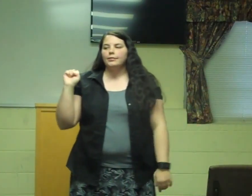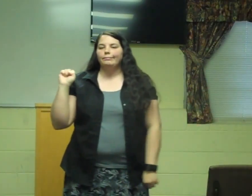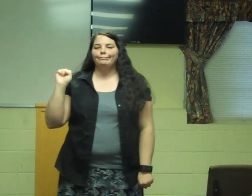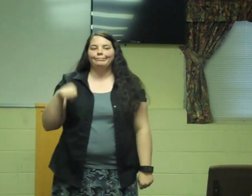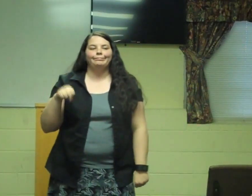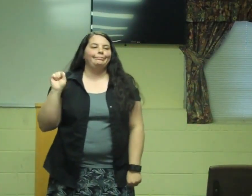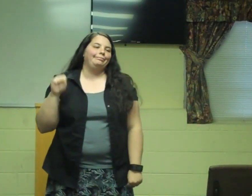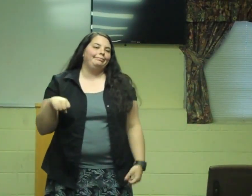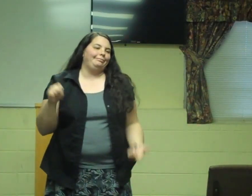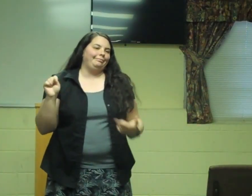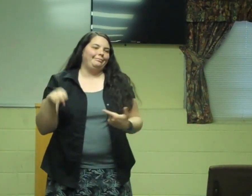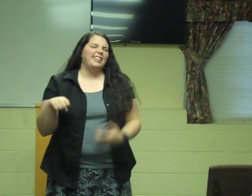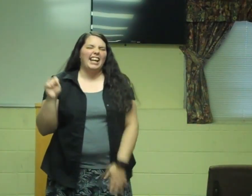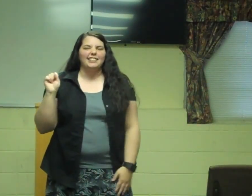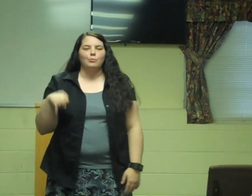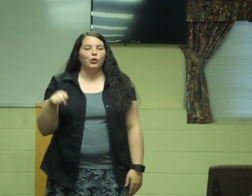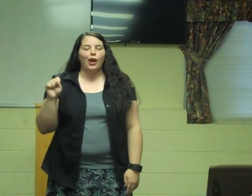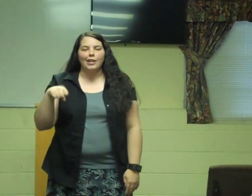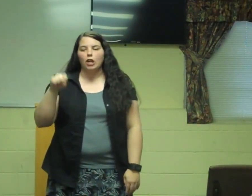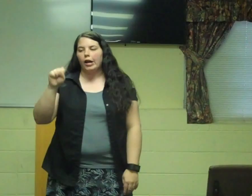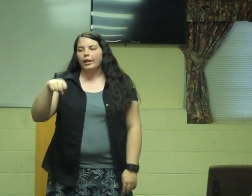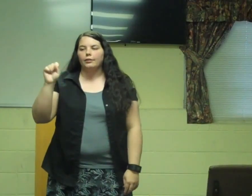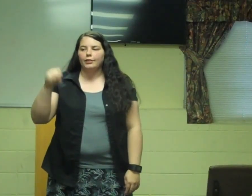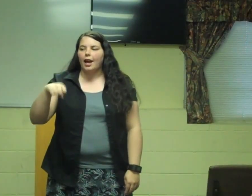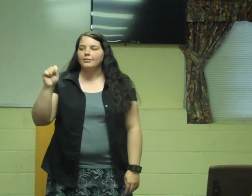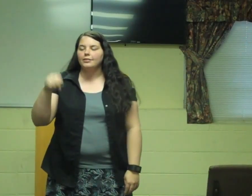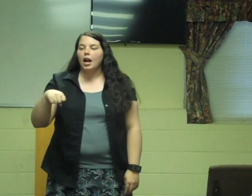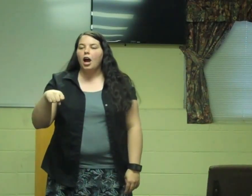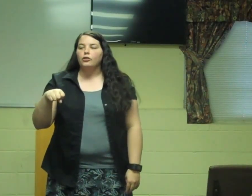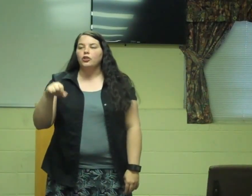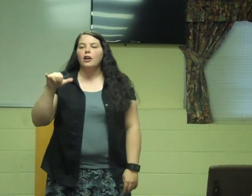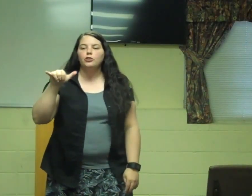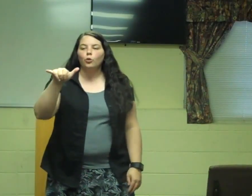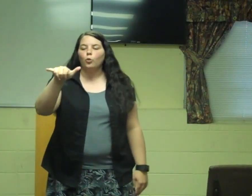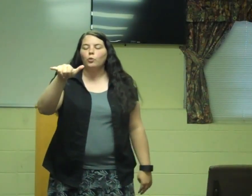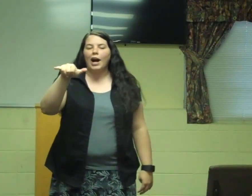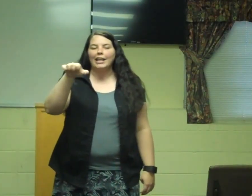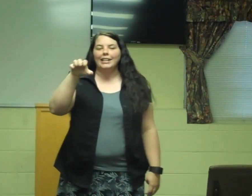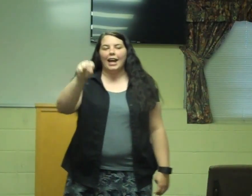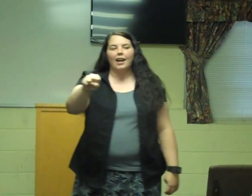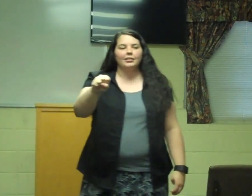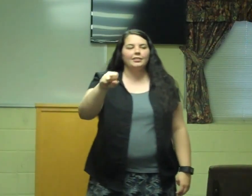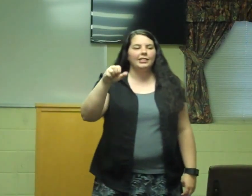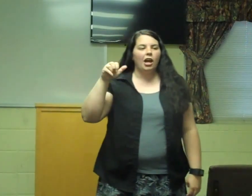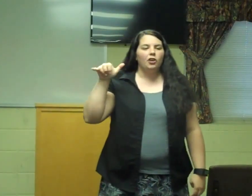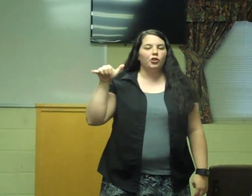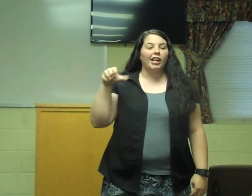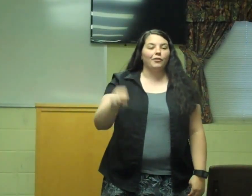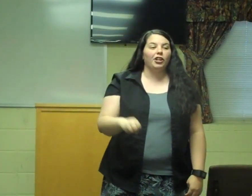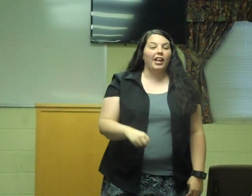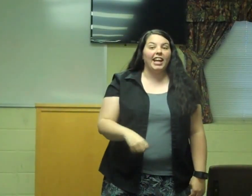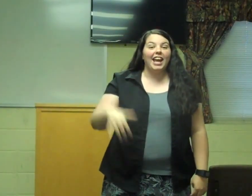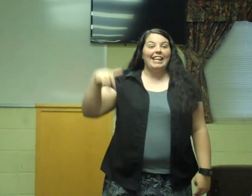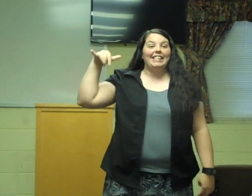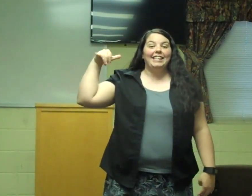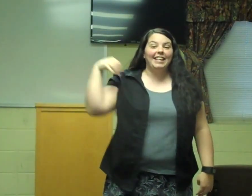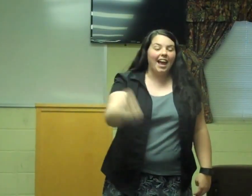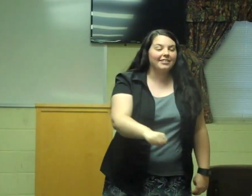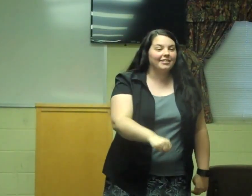Yes. Kind of simple. Your head nodding. Yes. There's also YES. So like if you're gonna like,